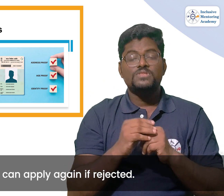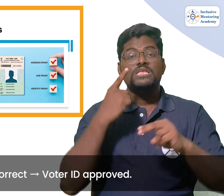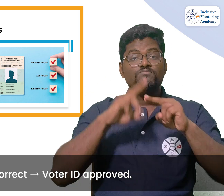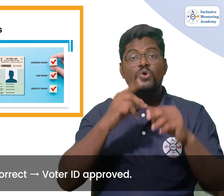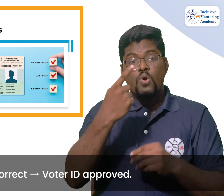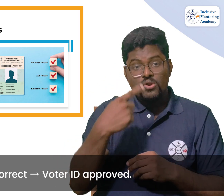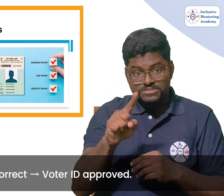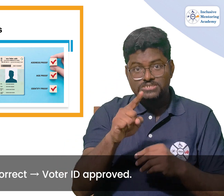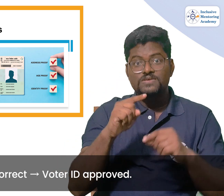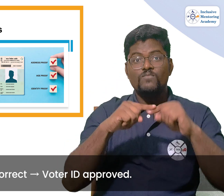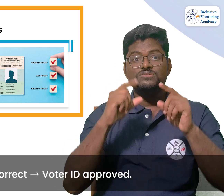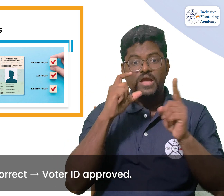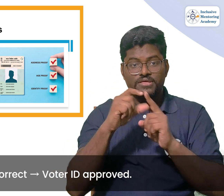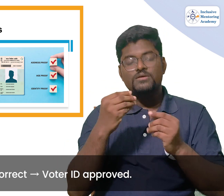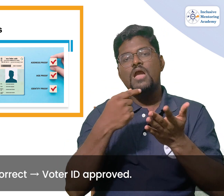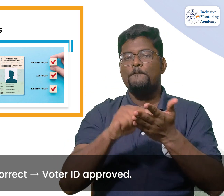If correct, voter ID approved.